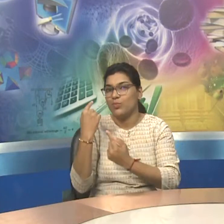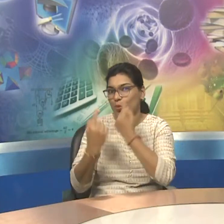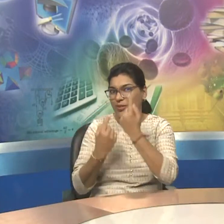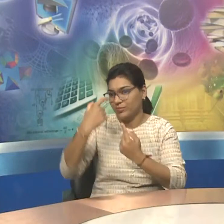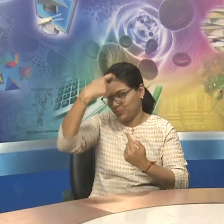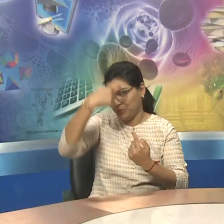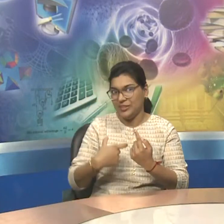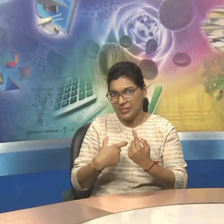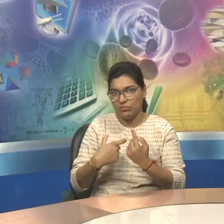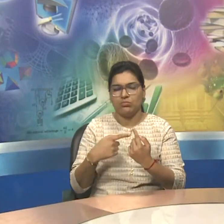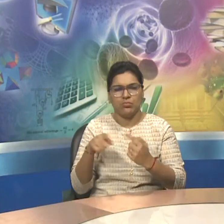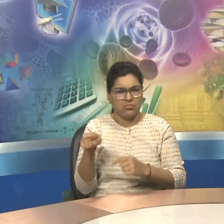Distinction between